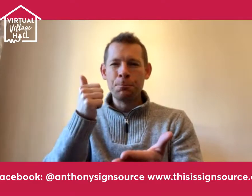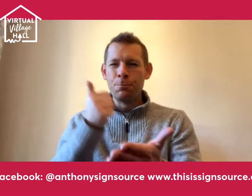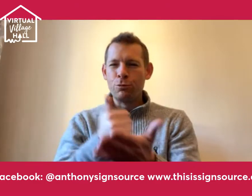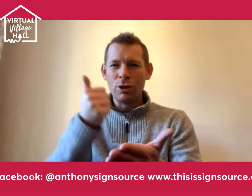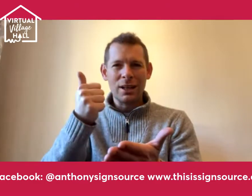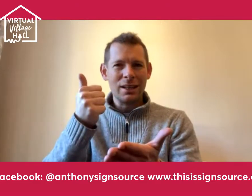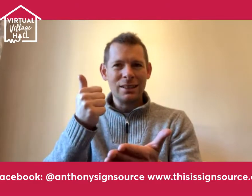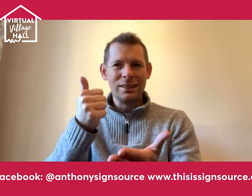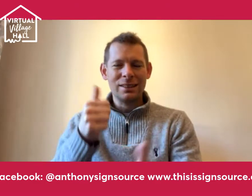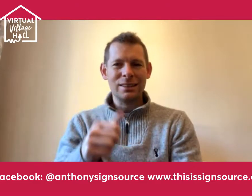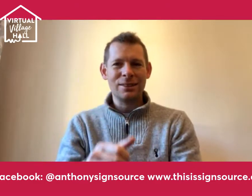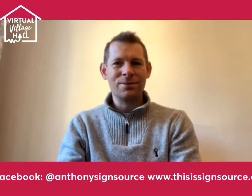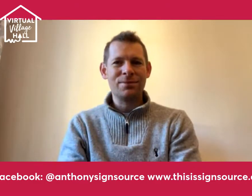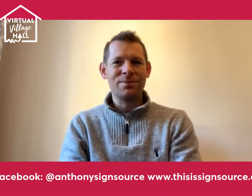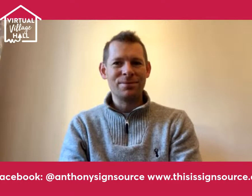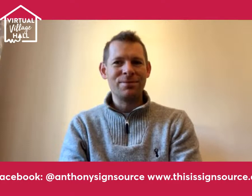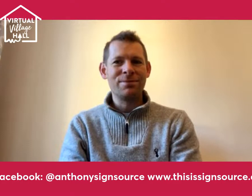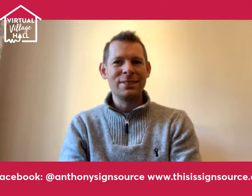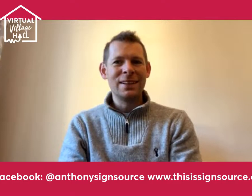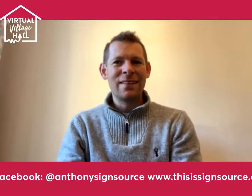up. Brilliant,